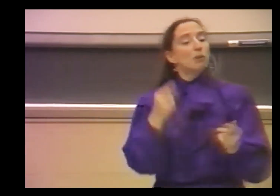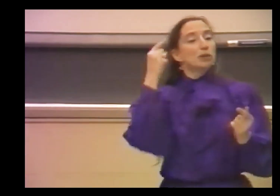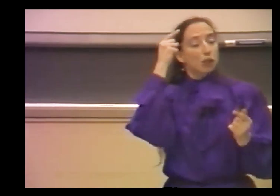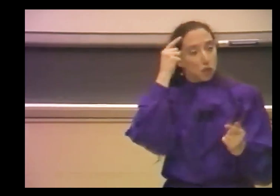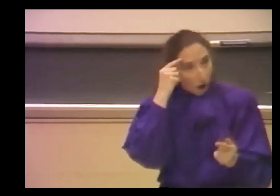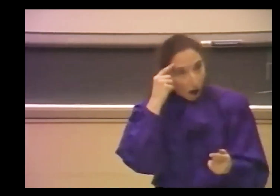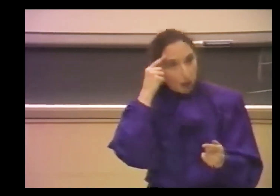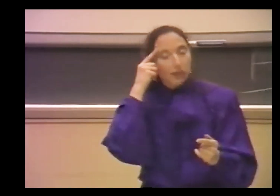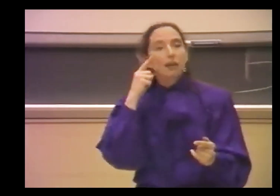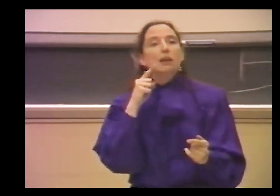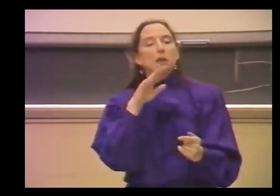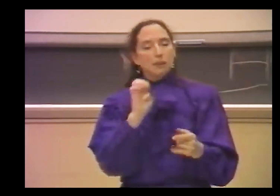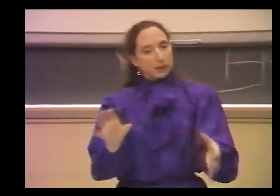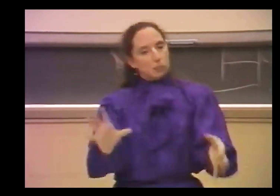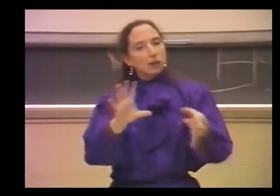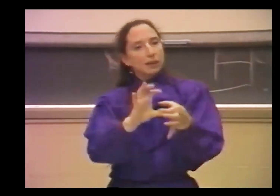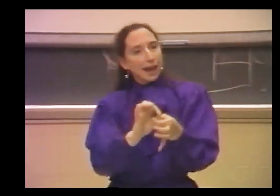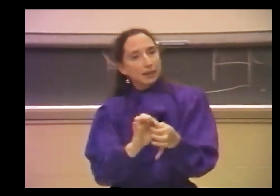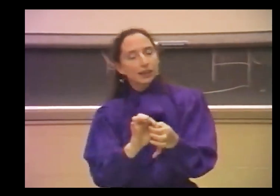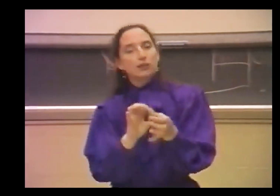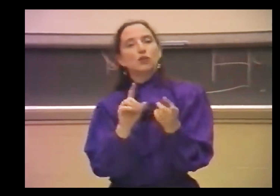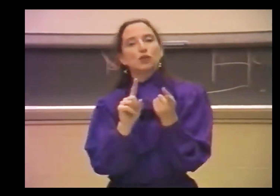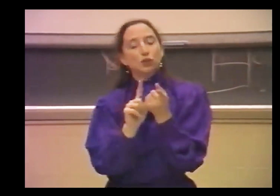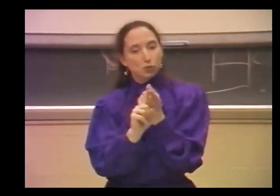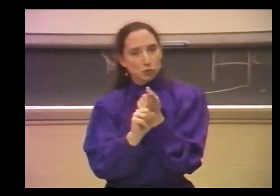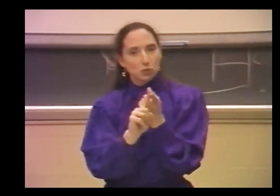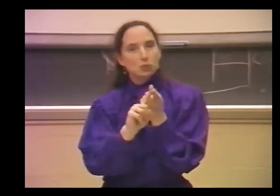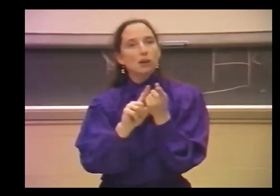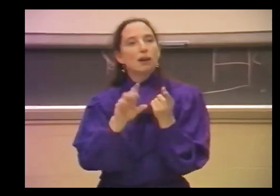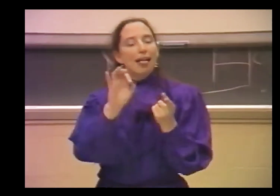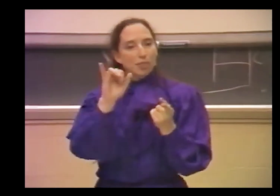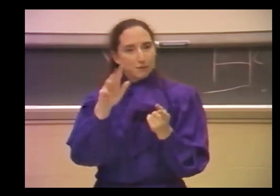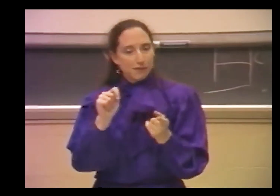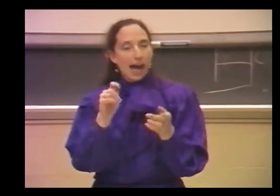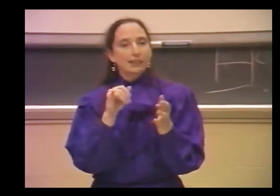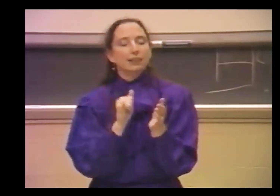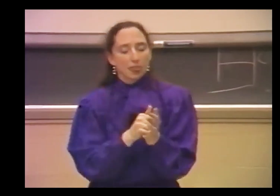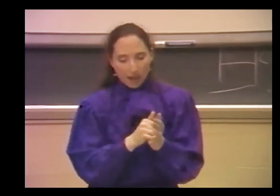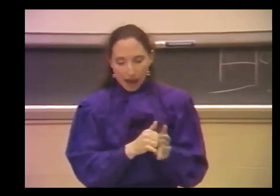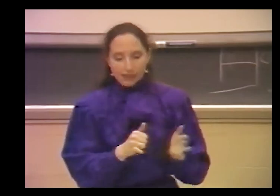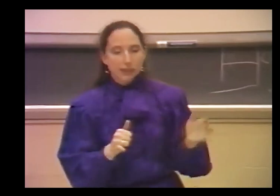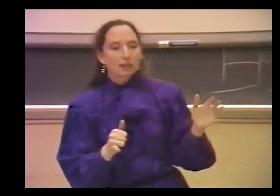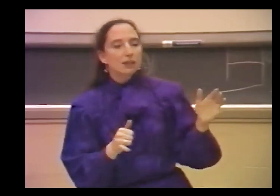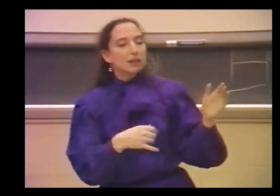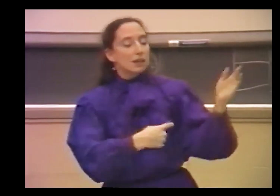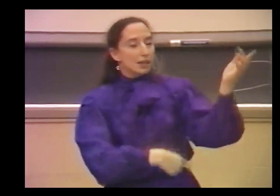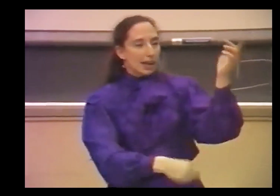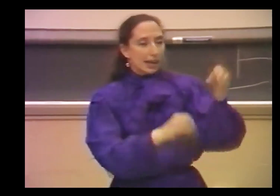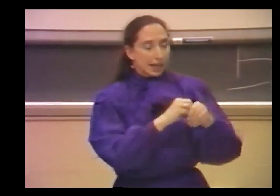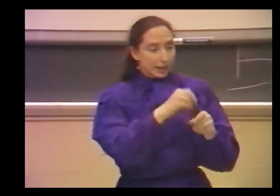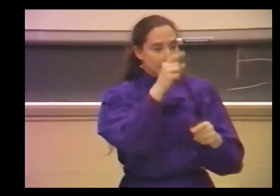was thought to be related to the fact that in